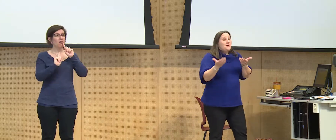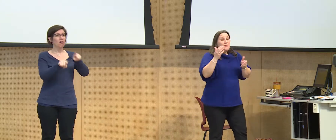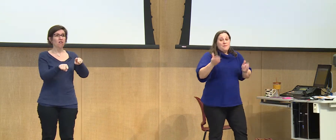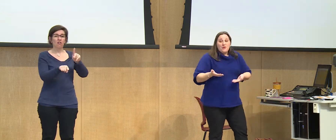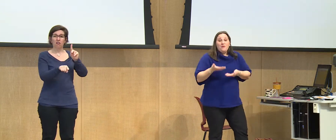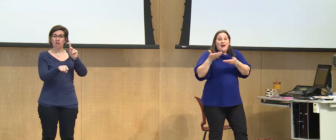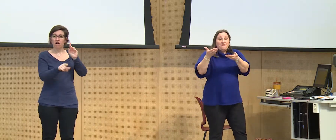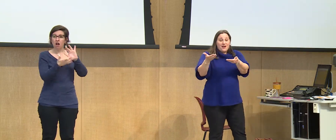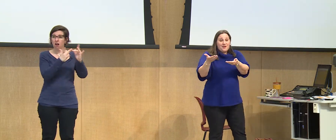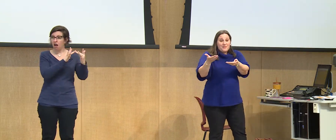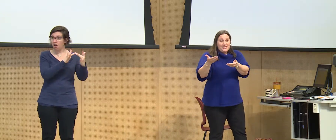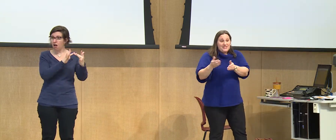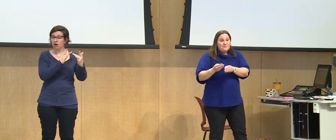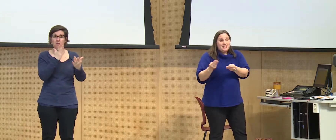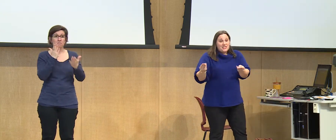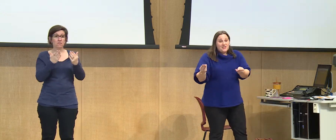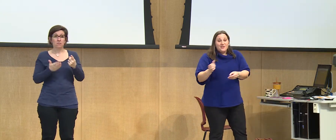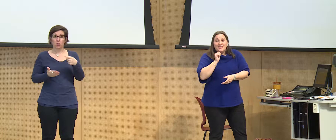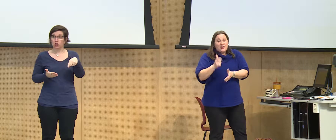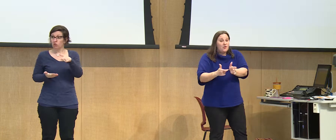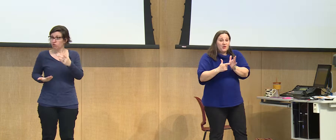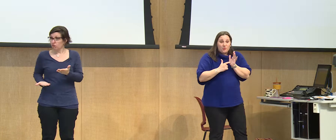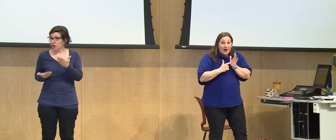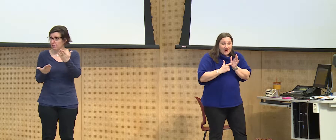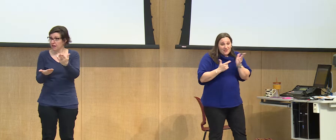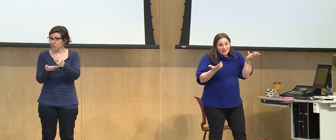Maybe you have recommended materials that aren't required.